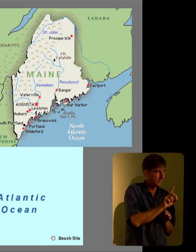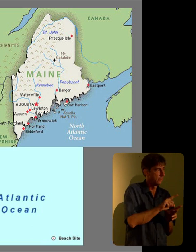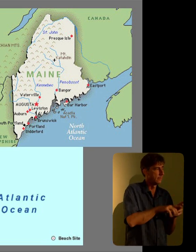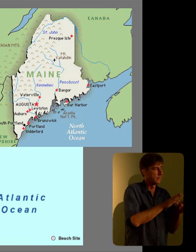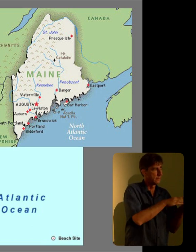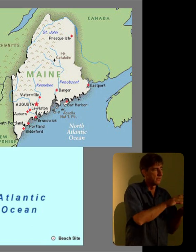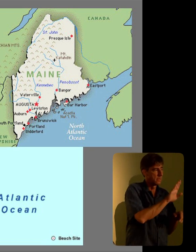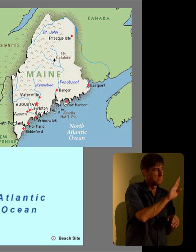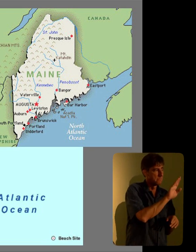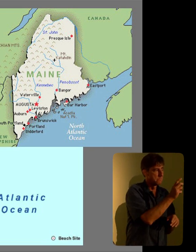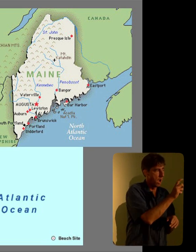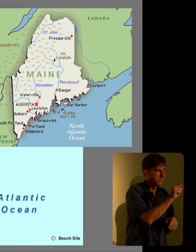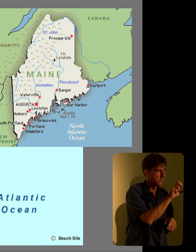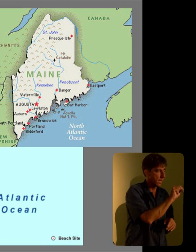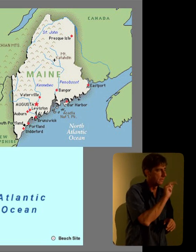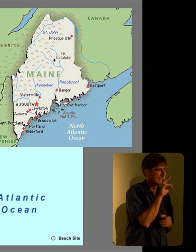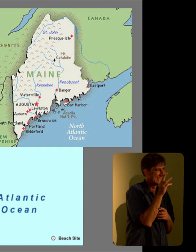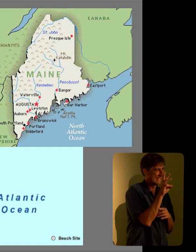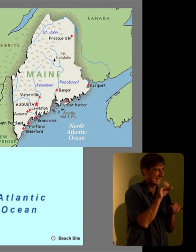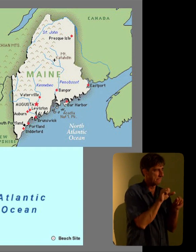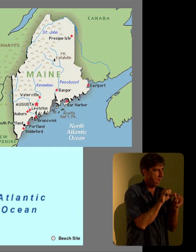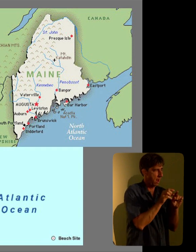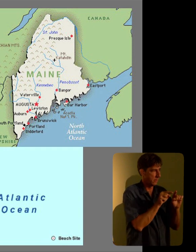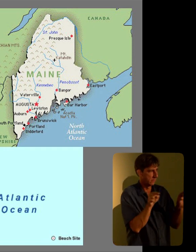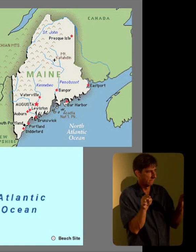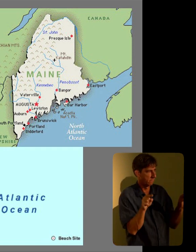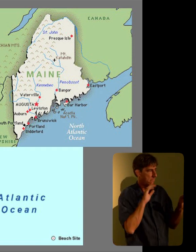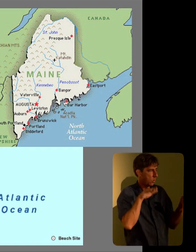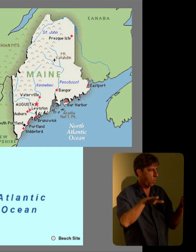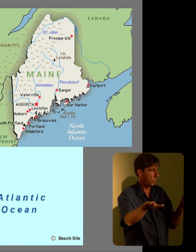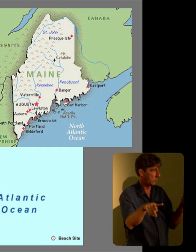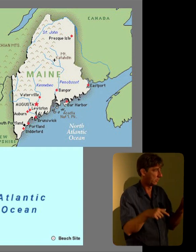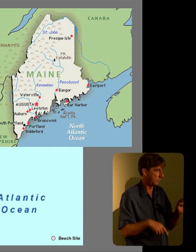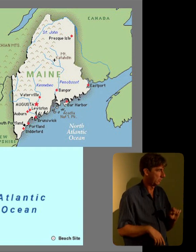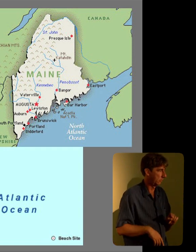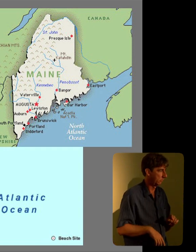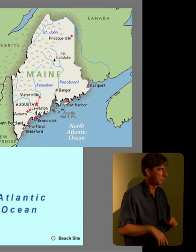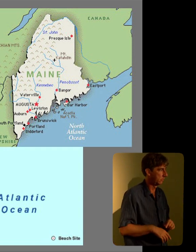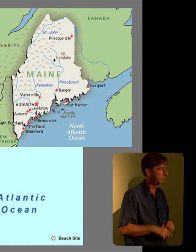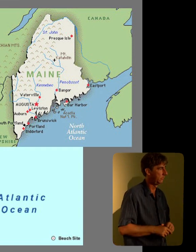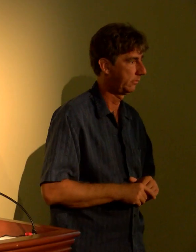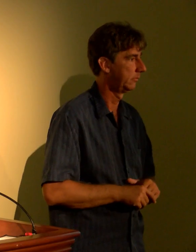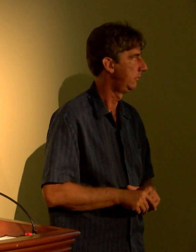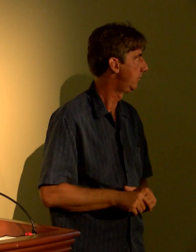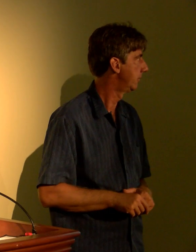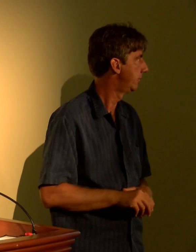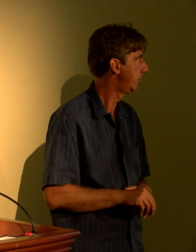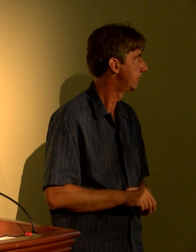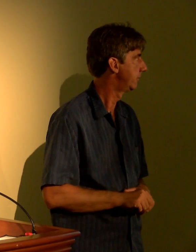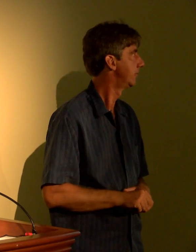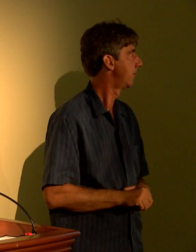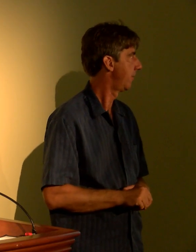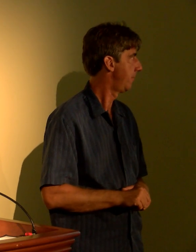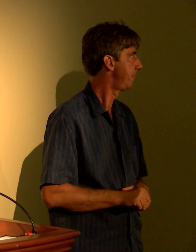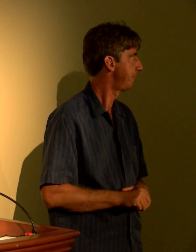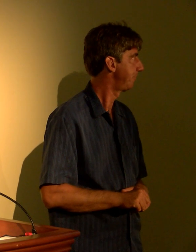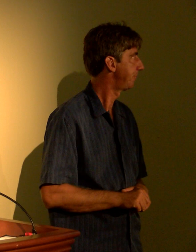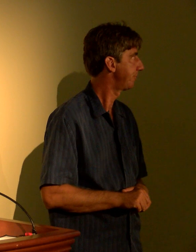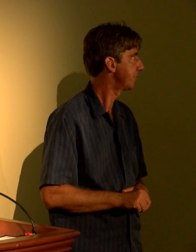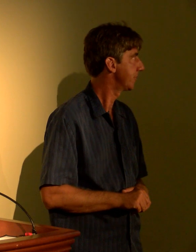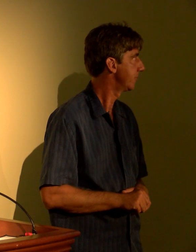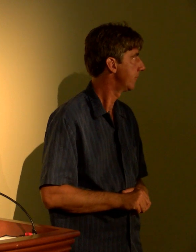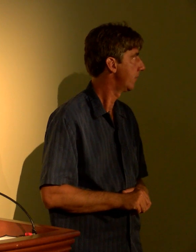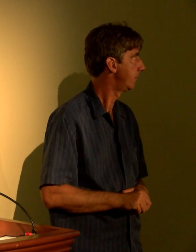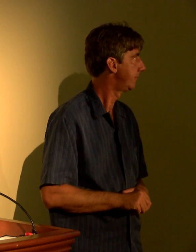about 16 miles inland. Can everybody see Buxton? Certainly accessible to Portland. The likenesses